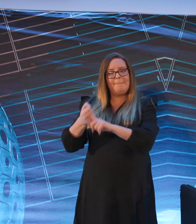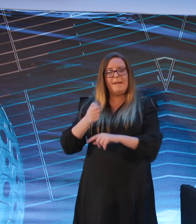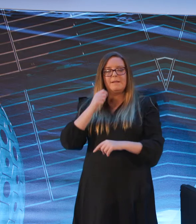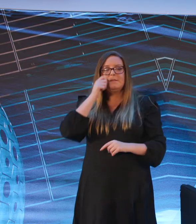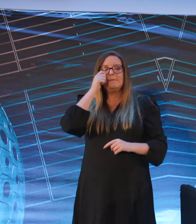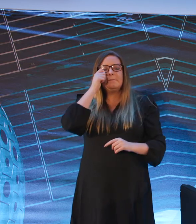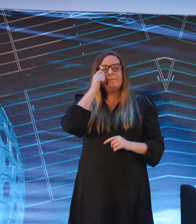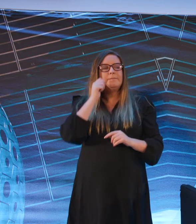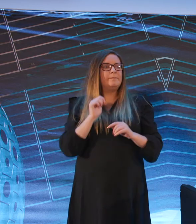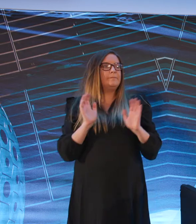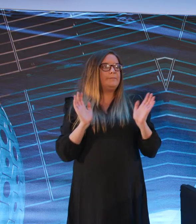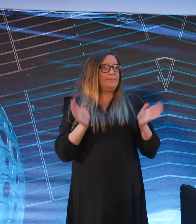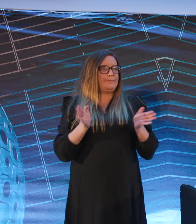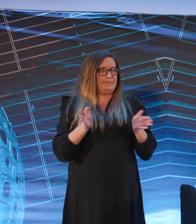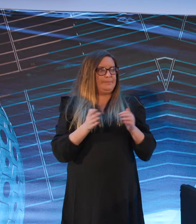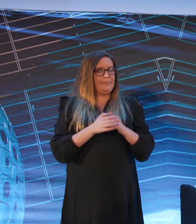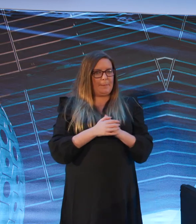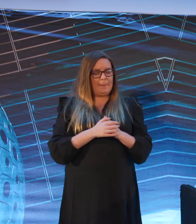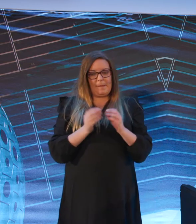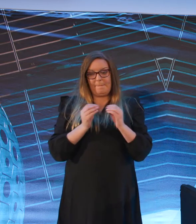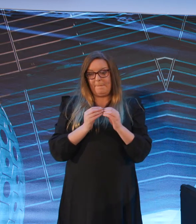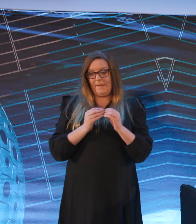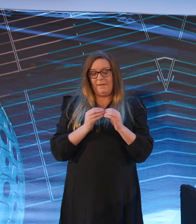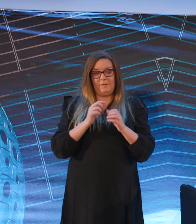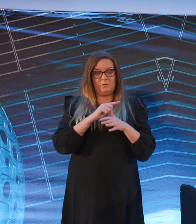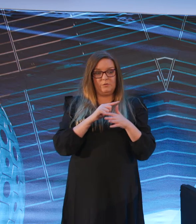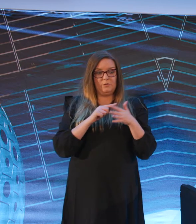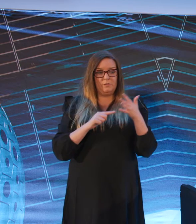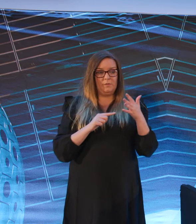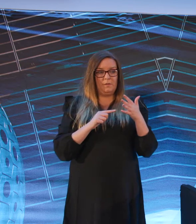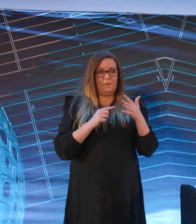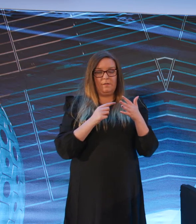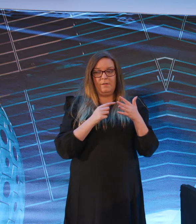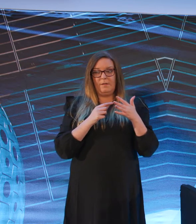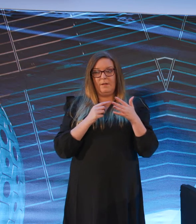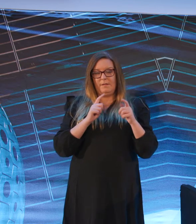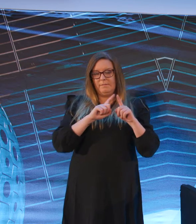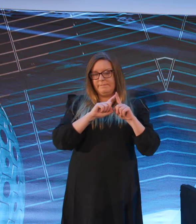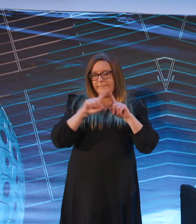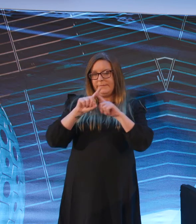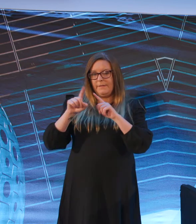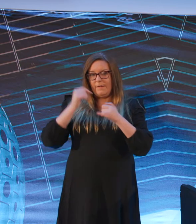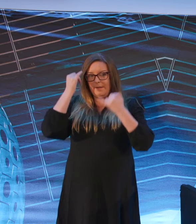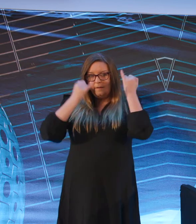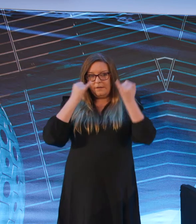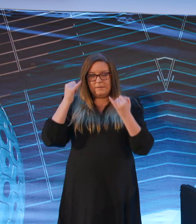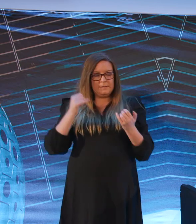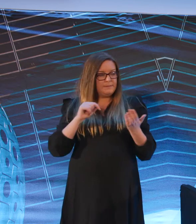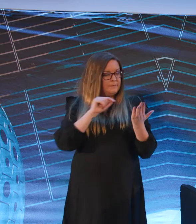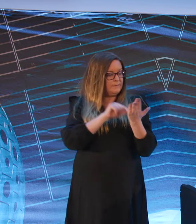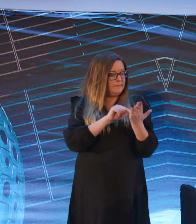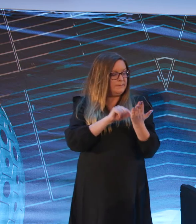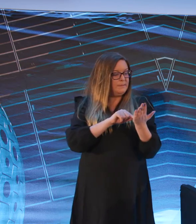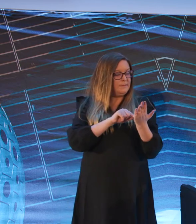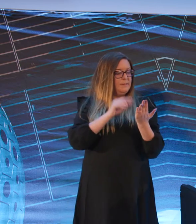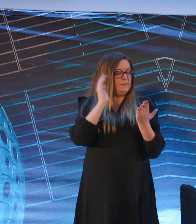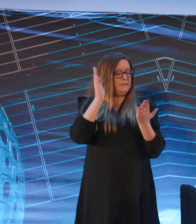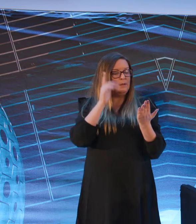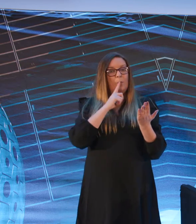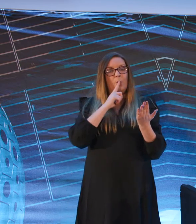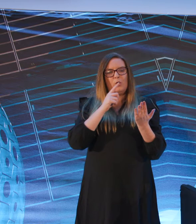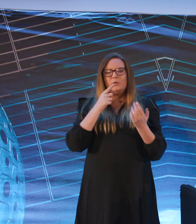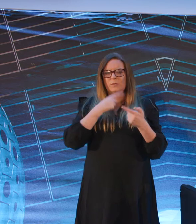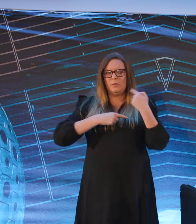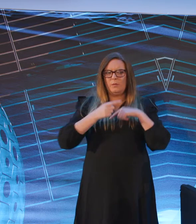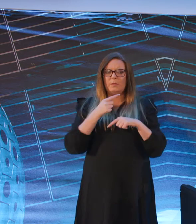hear, there are many we wills in this speech because we are determined to make things